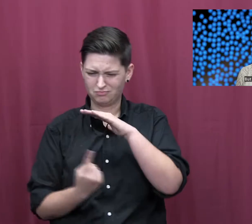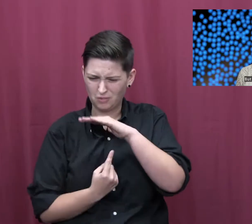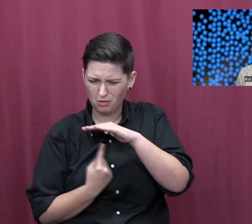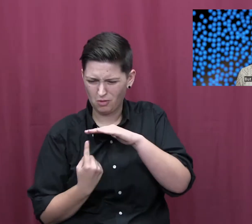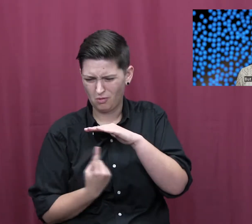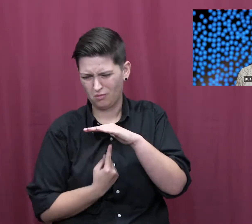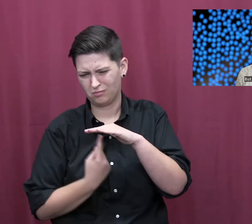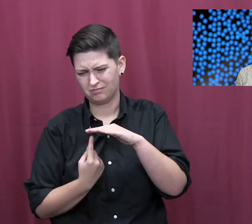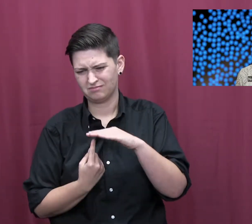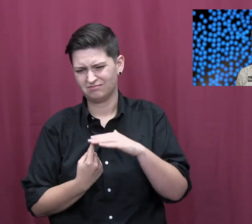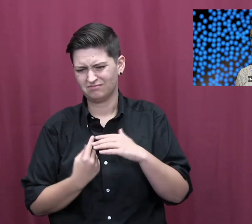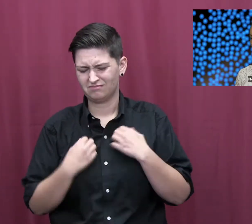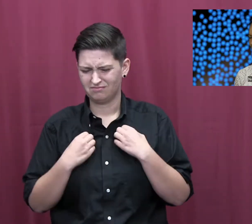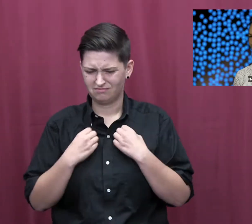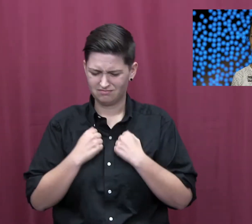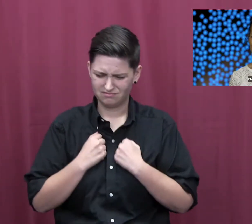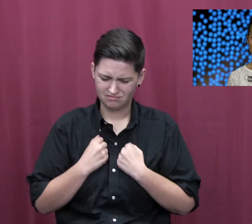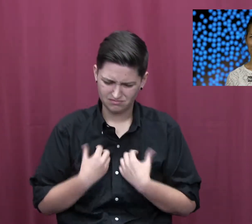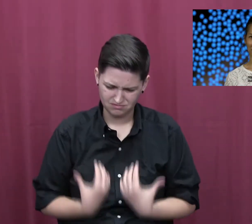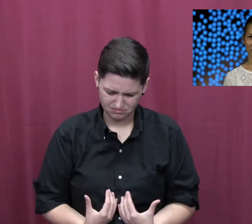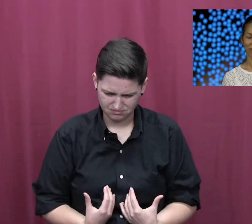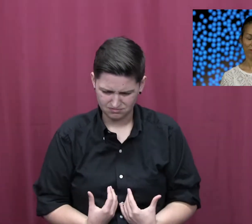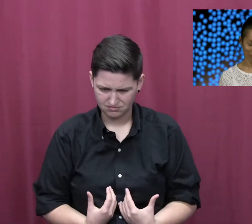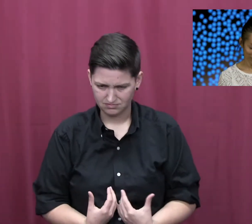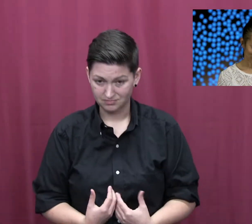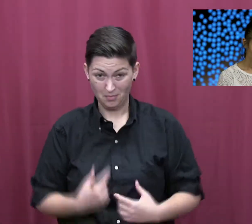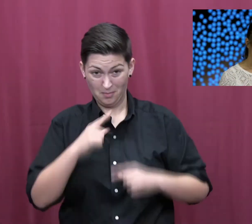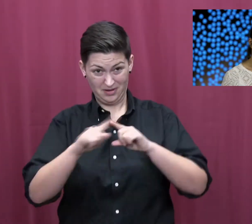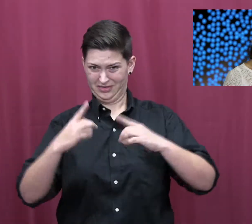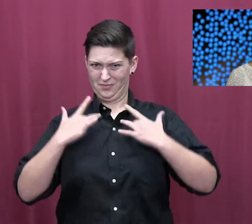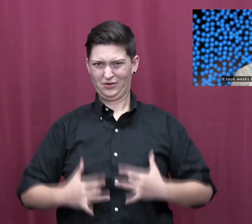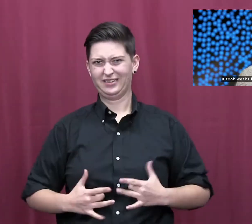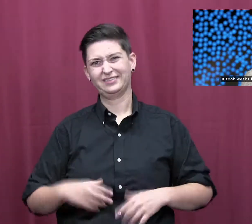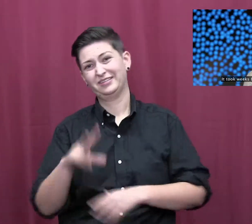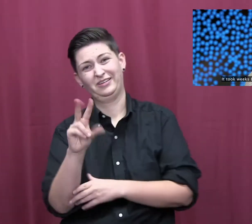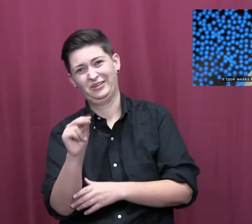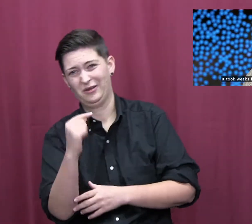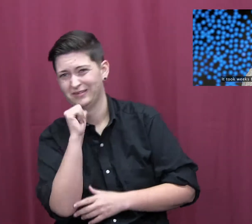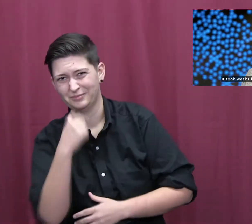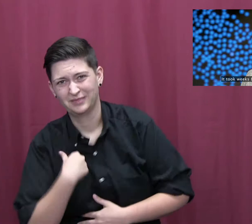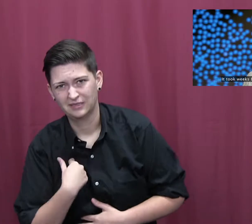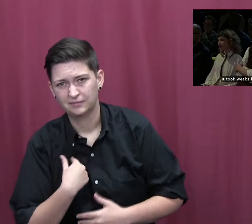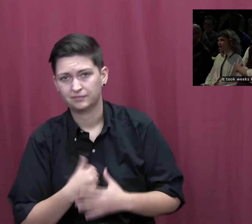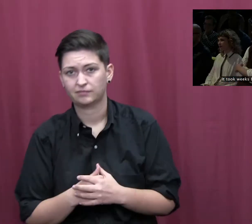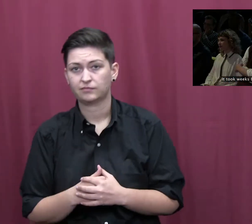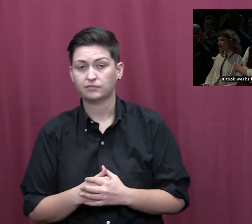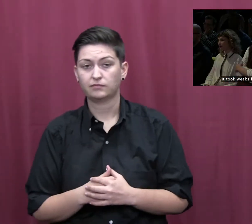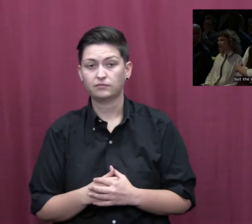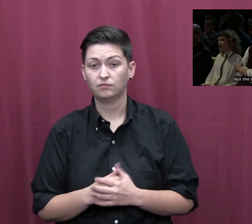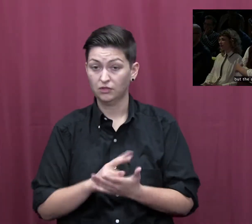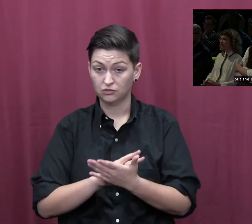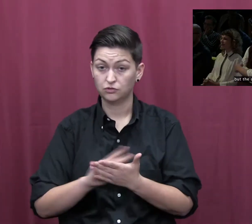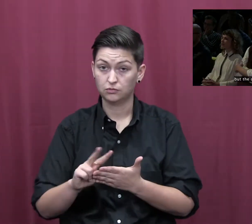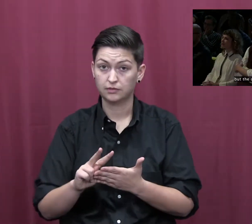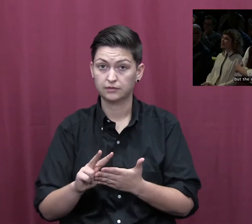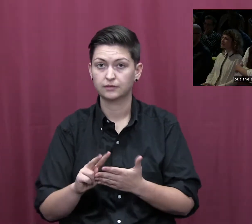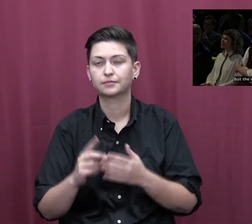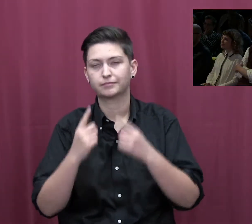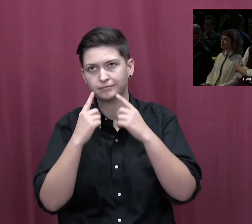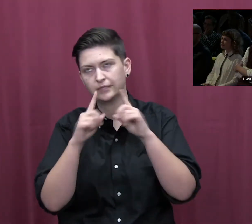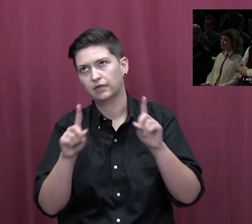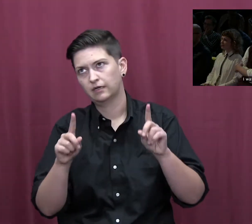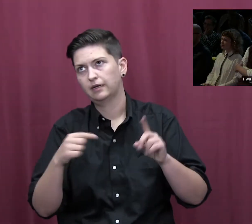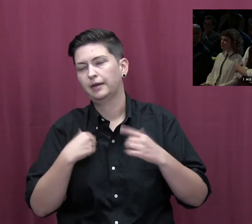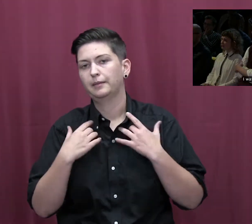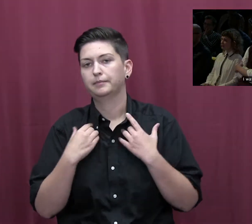But depressed? No, not me. Took weeks before I could admit it, but the doctor was right.